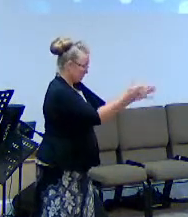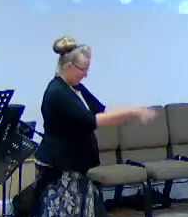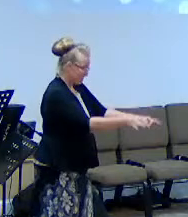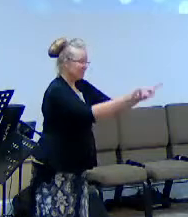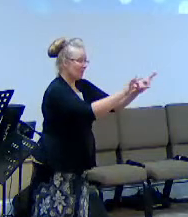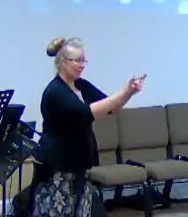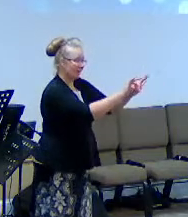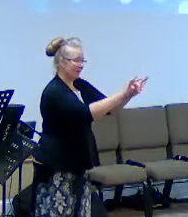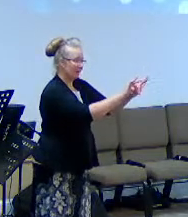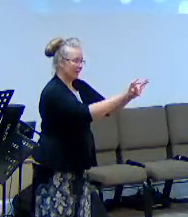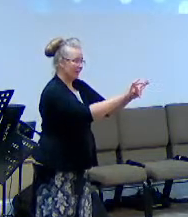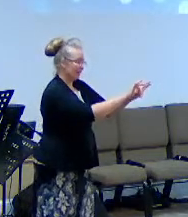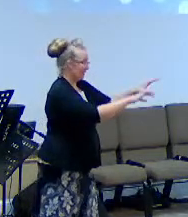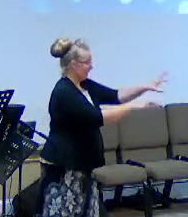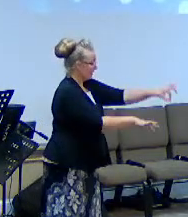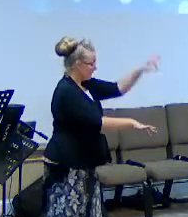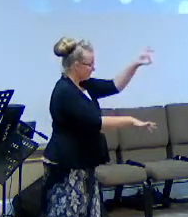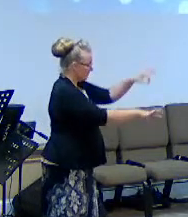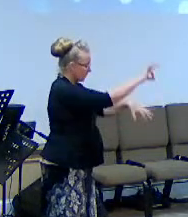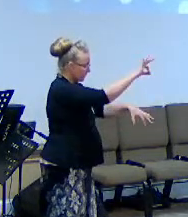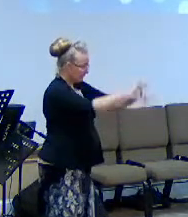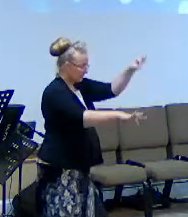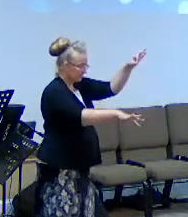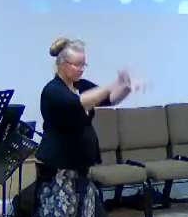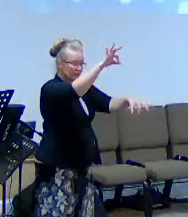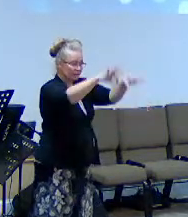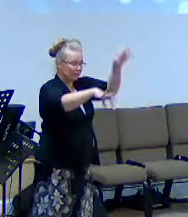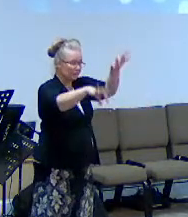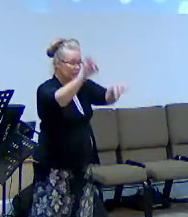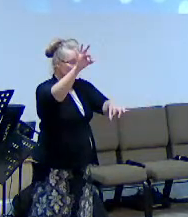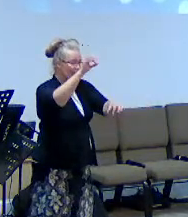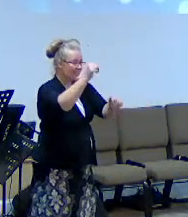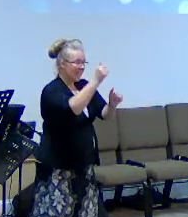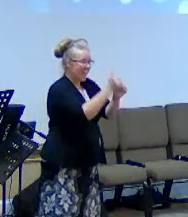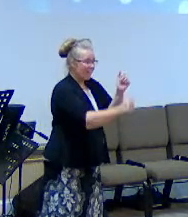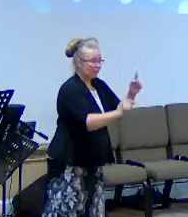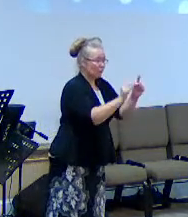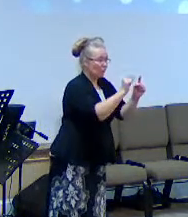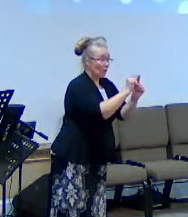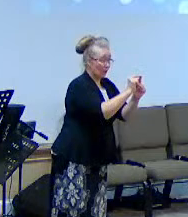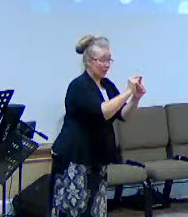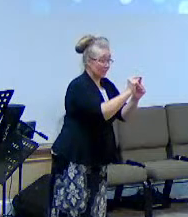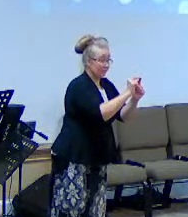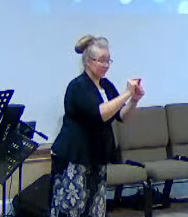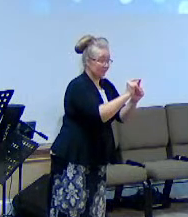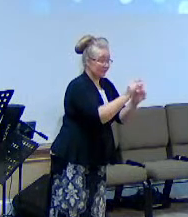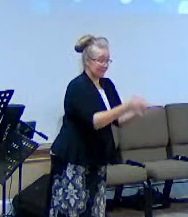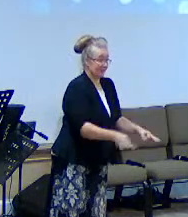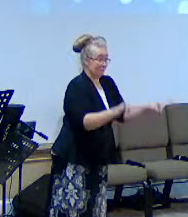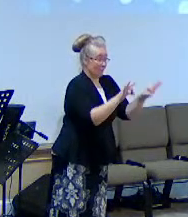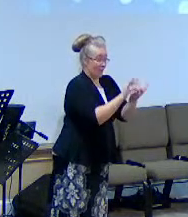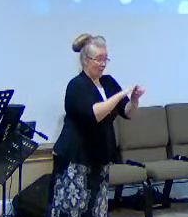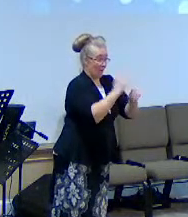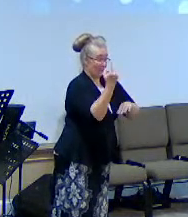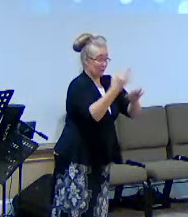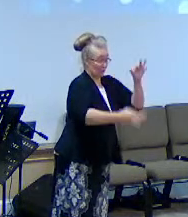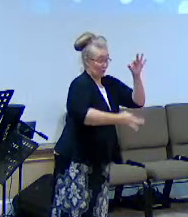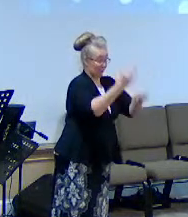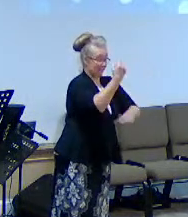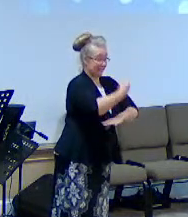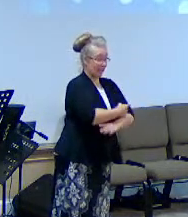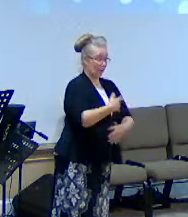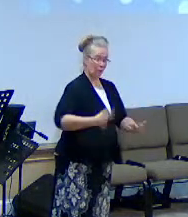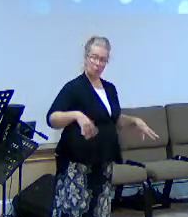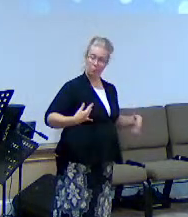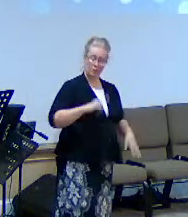It's arrested and it's taken, amen, to glory, and it will be, each word will be held accountable on judgment day. That's